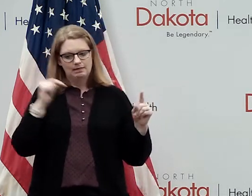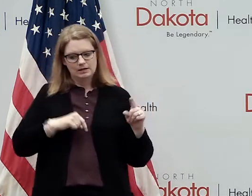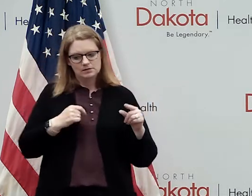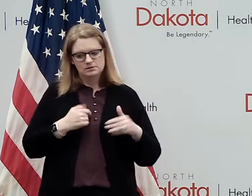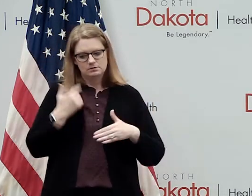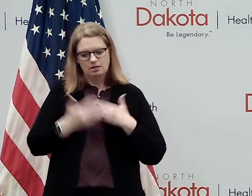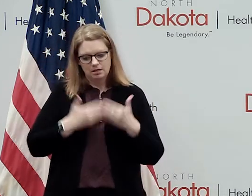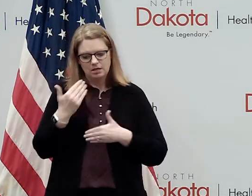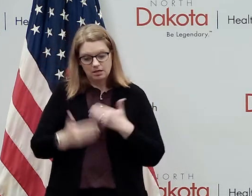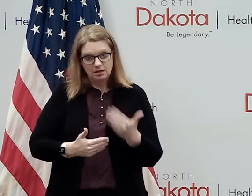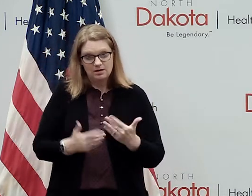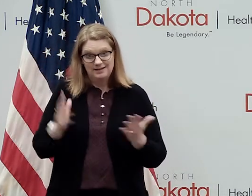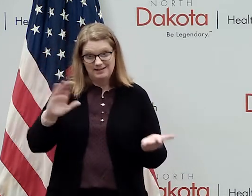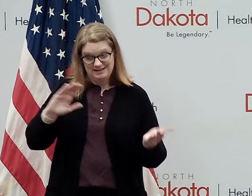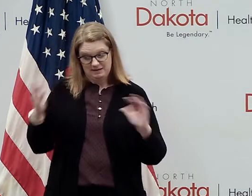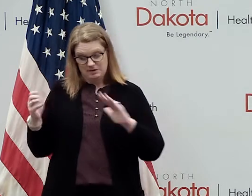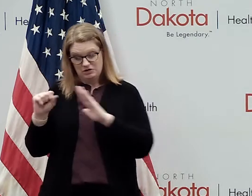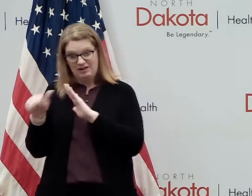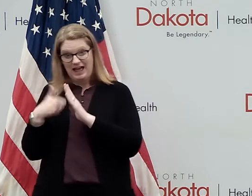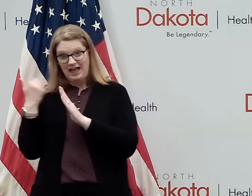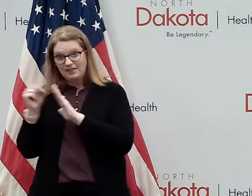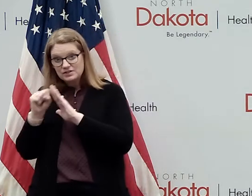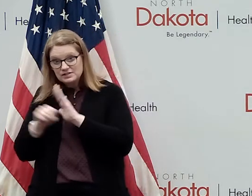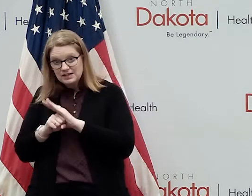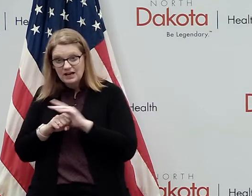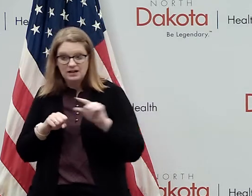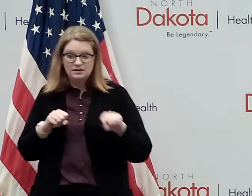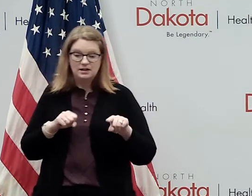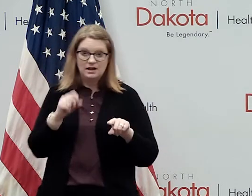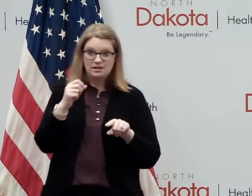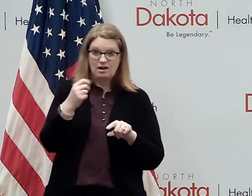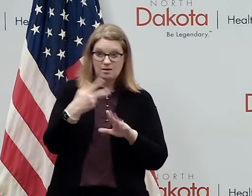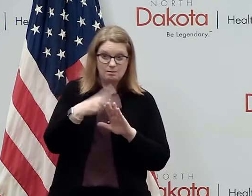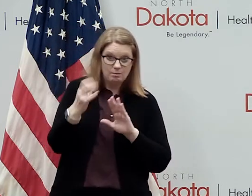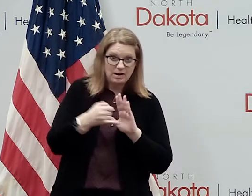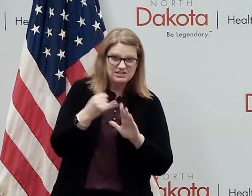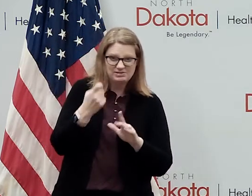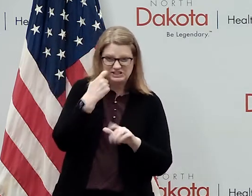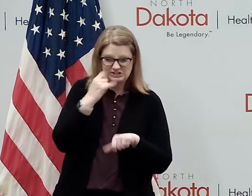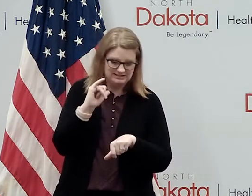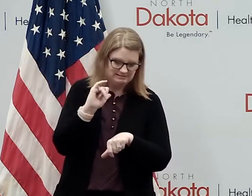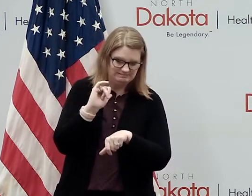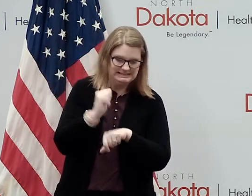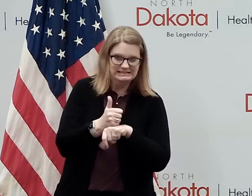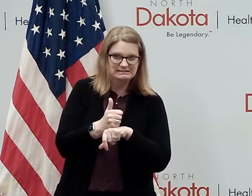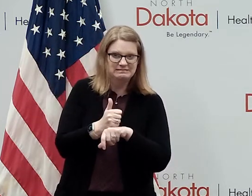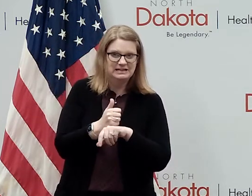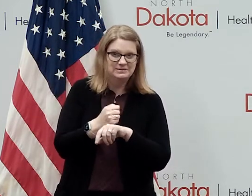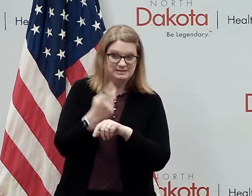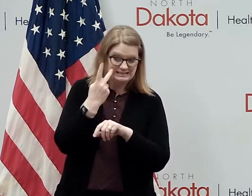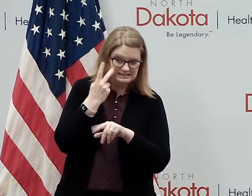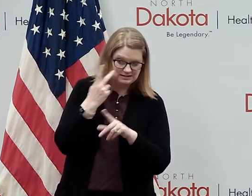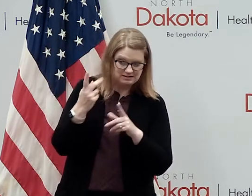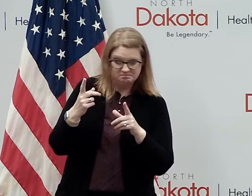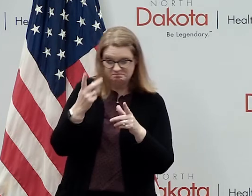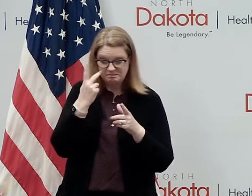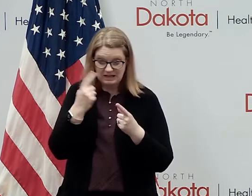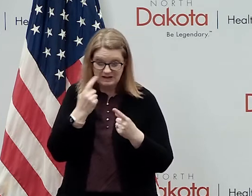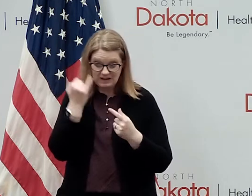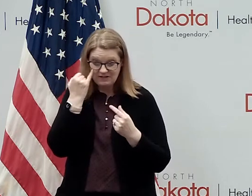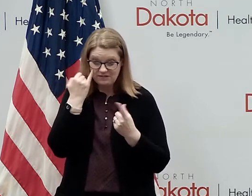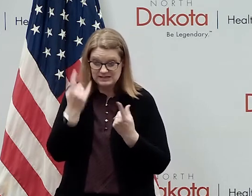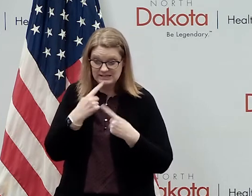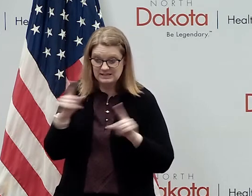are in relation to other states and all of the pilot projects that we're doing, I think even using the testing